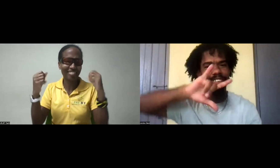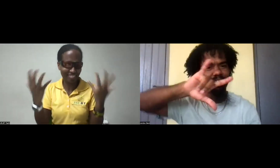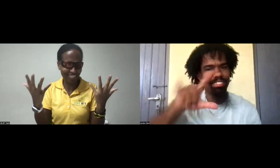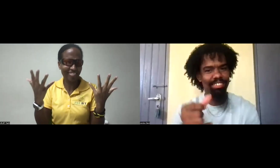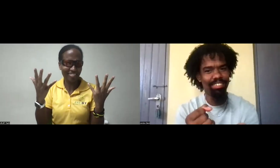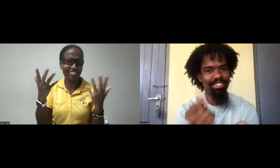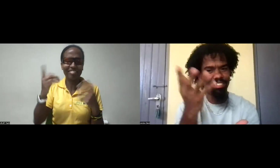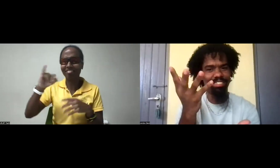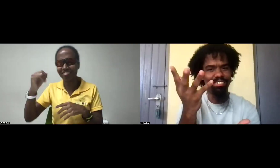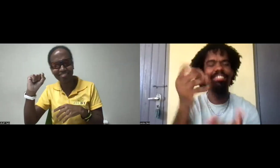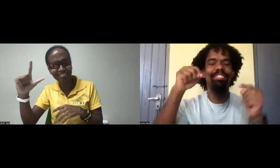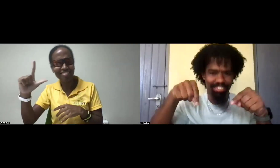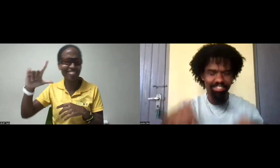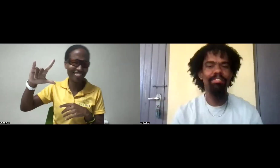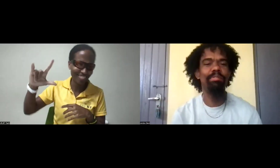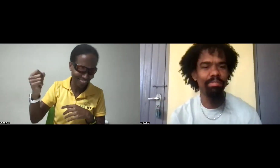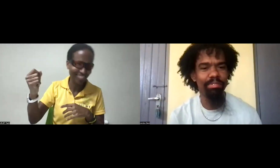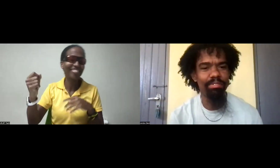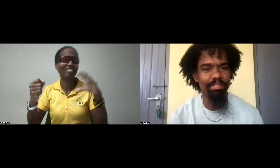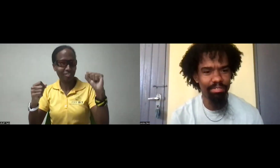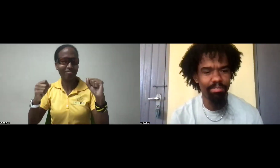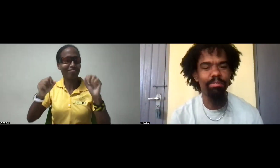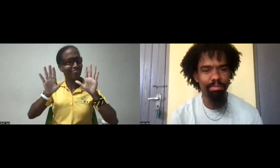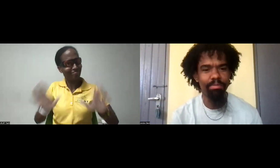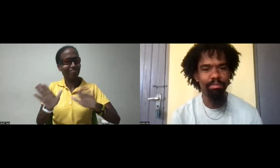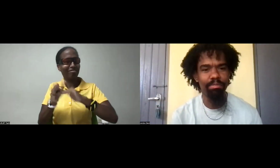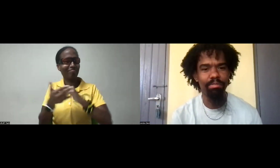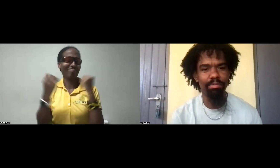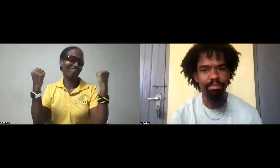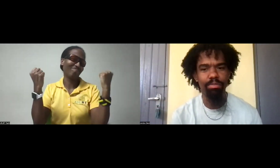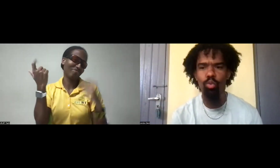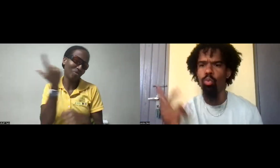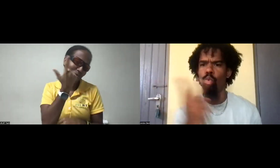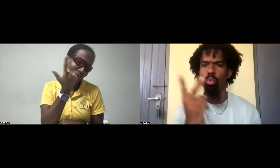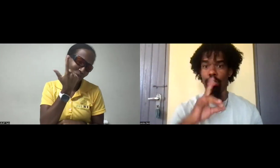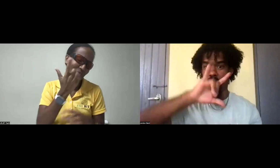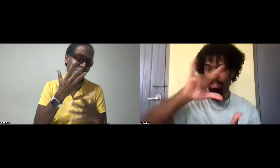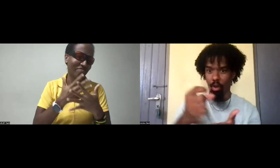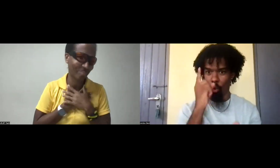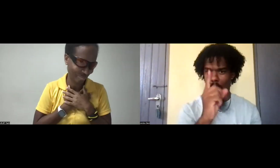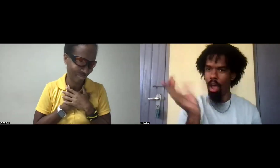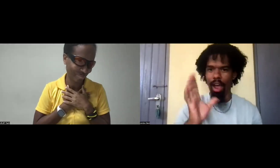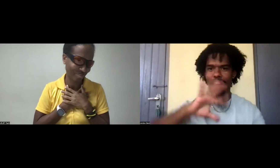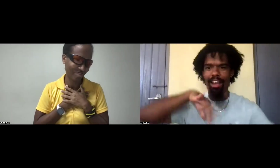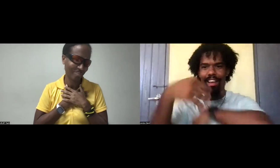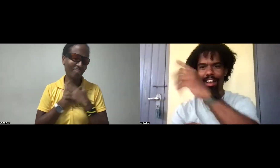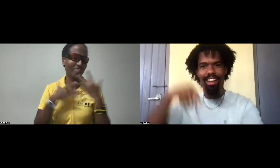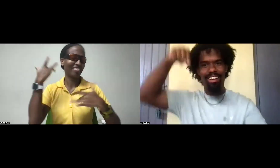is Jamaican Sign Language, and we use Country Sign Language, right? So these are Jamaica's